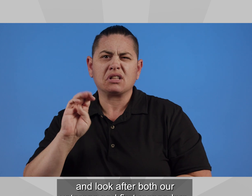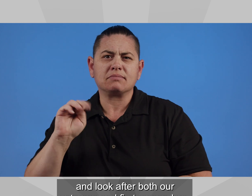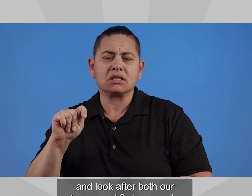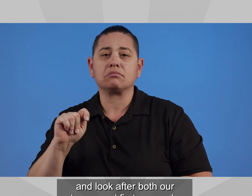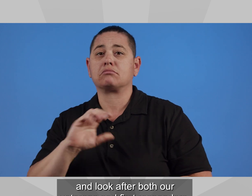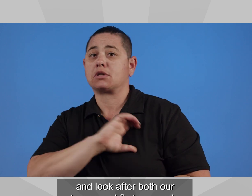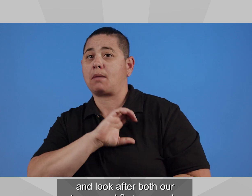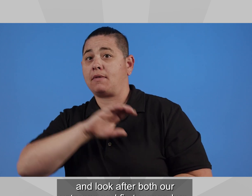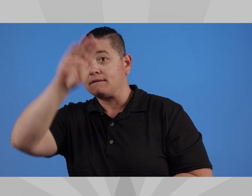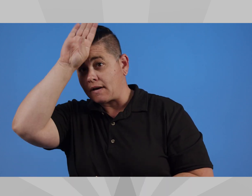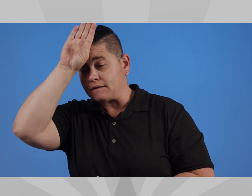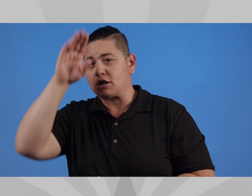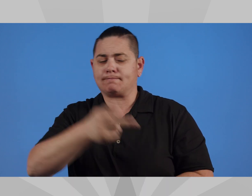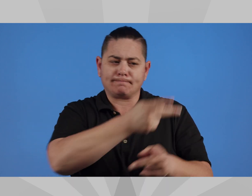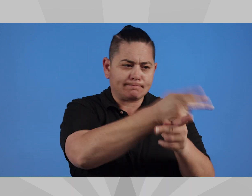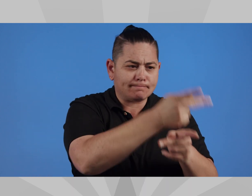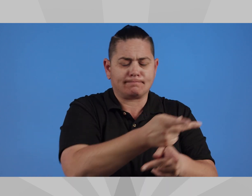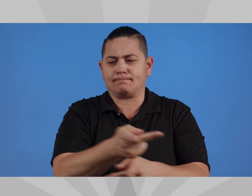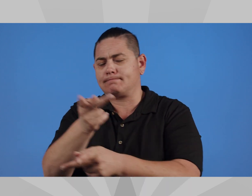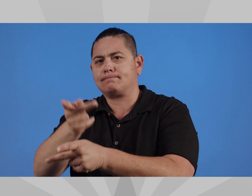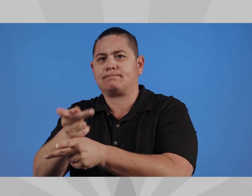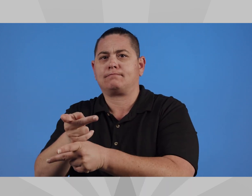and first responders.